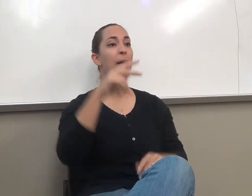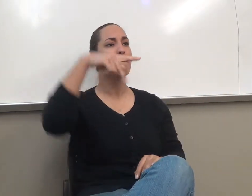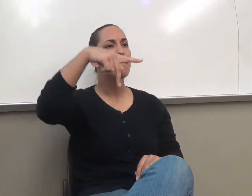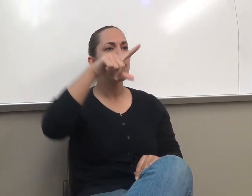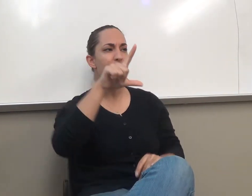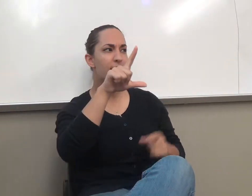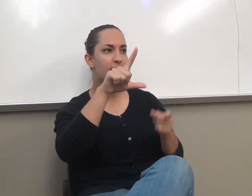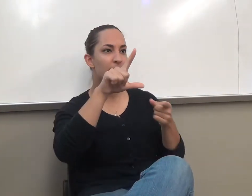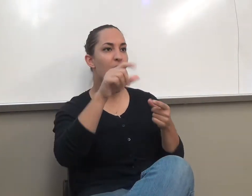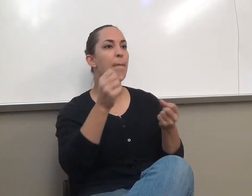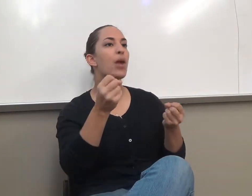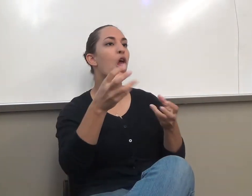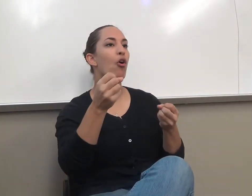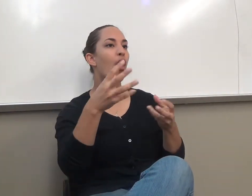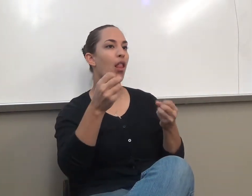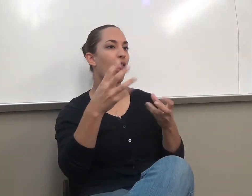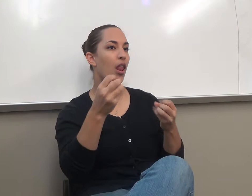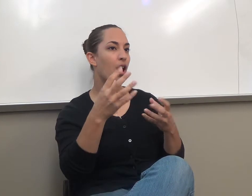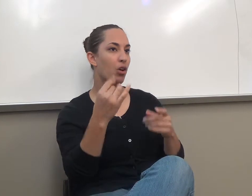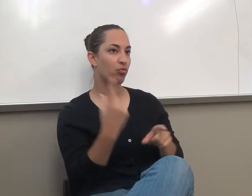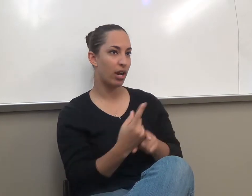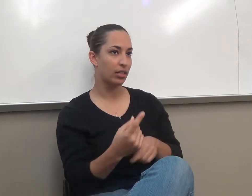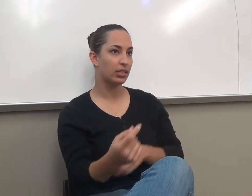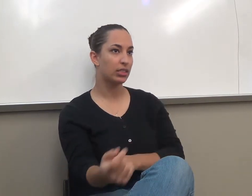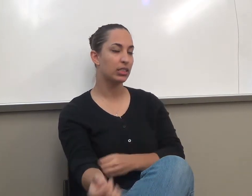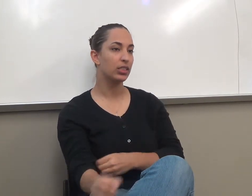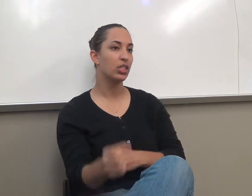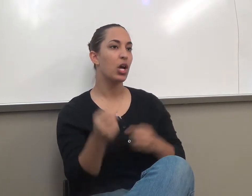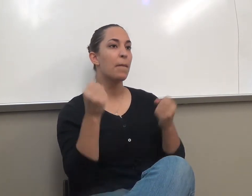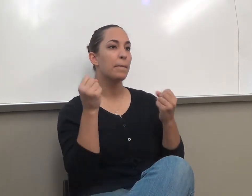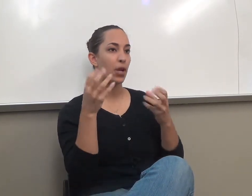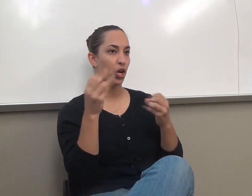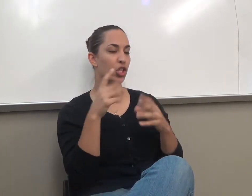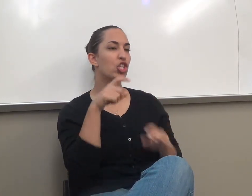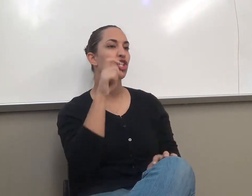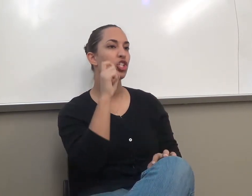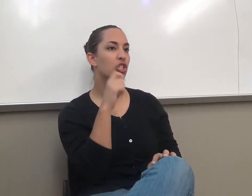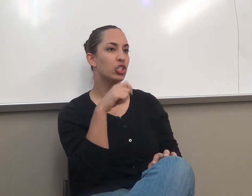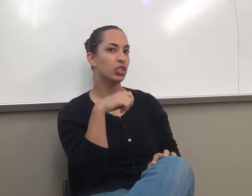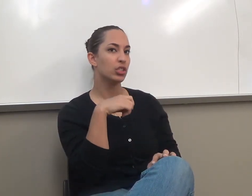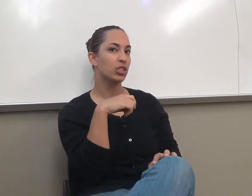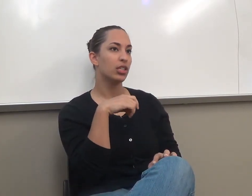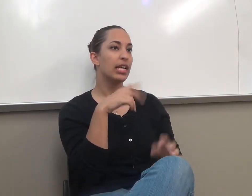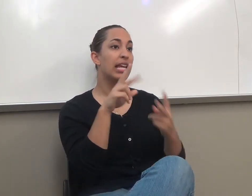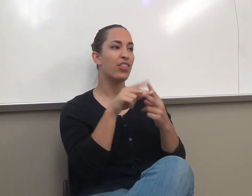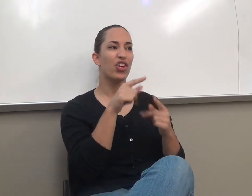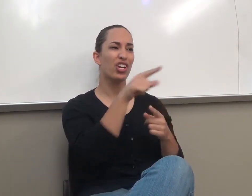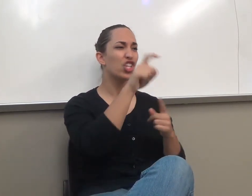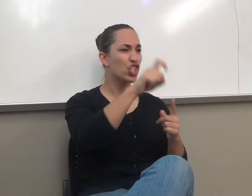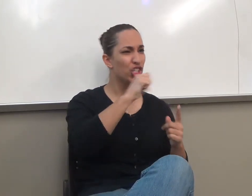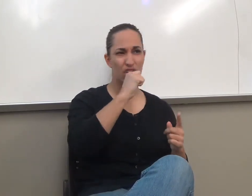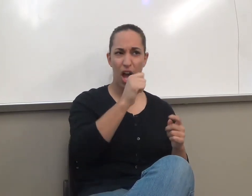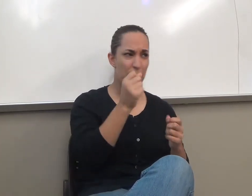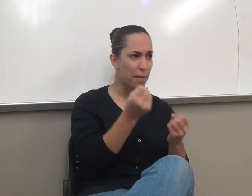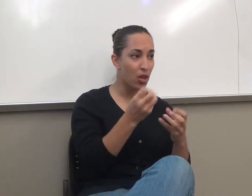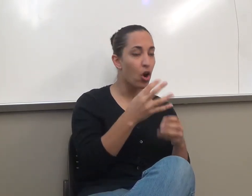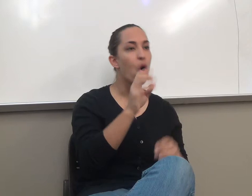Plural, cards. So she needs cards there. Yeah, so these are not huge problems. These